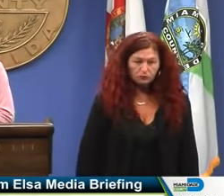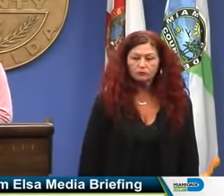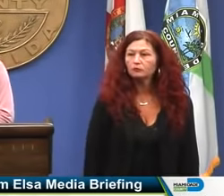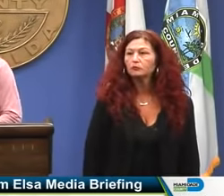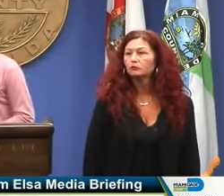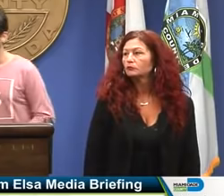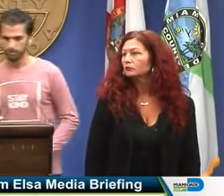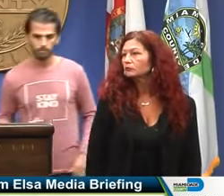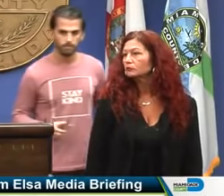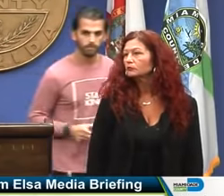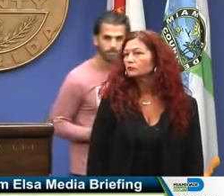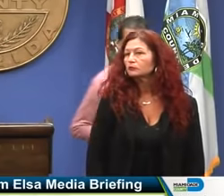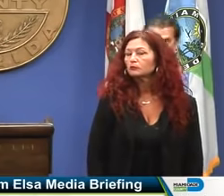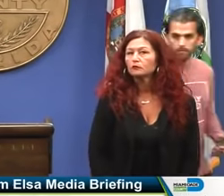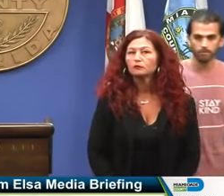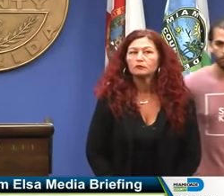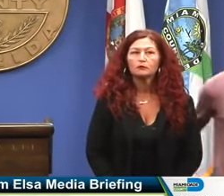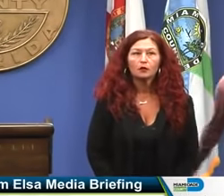some folks on the other side.